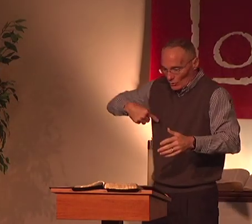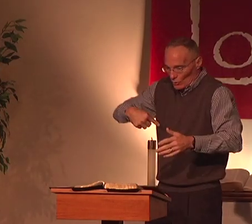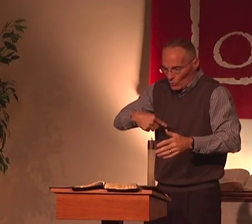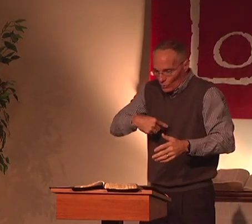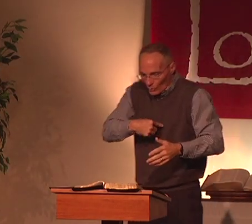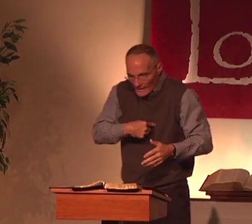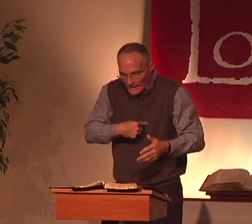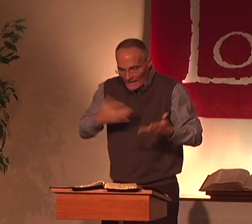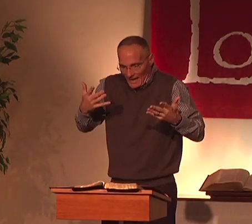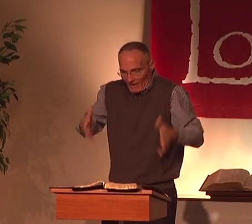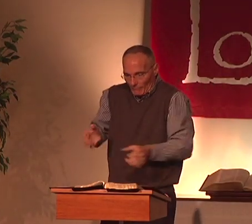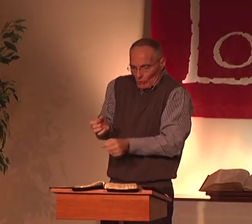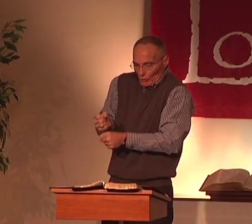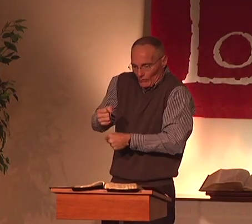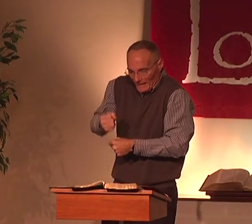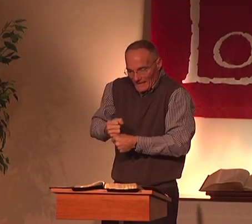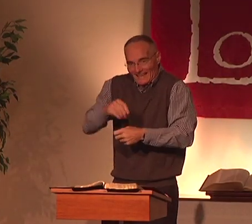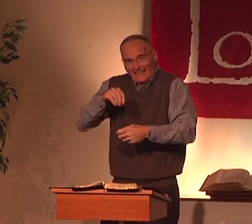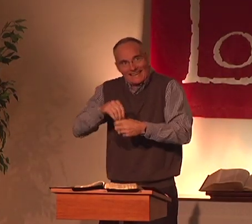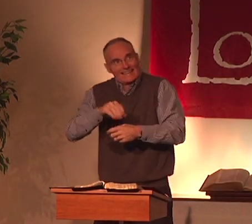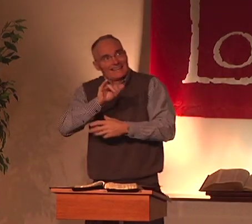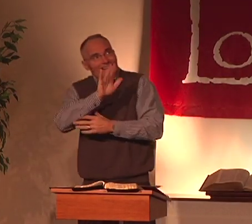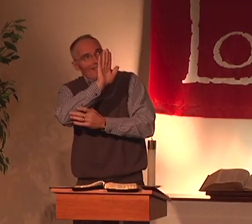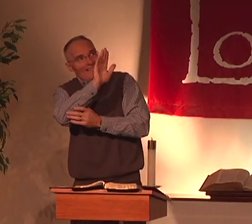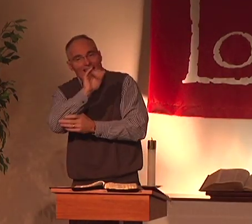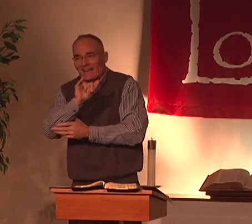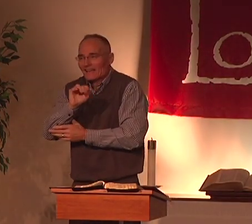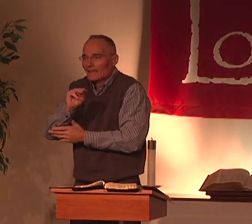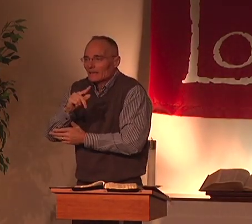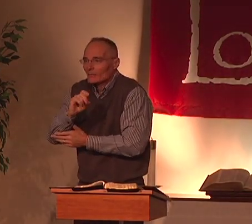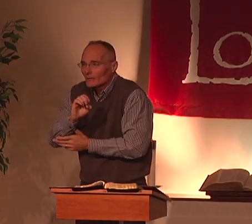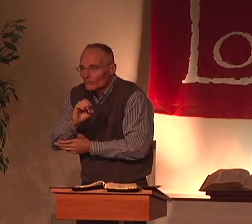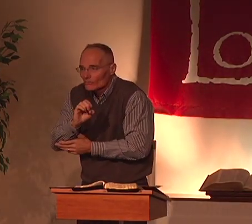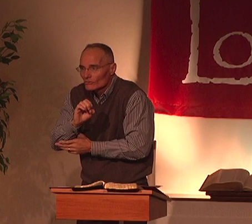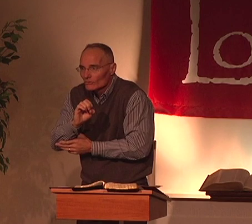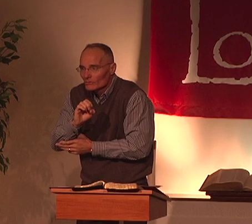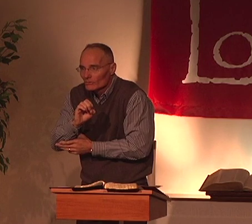holiness And then we have been created In his image